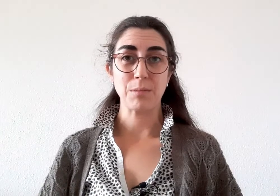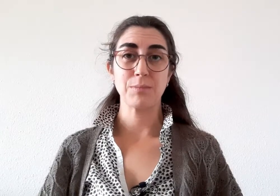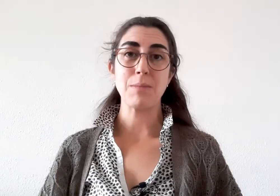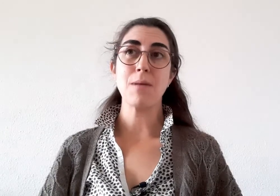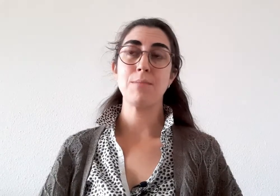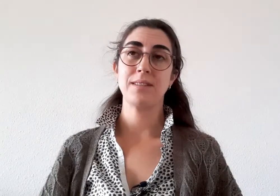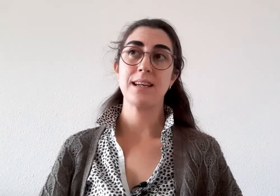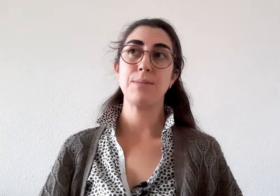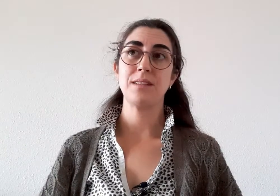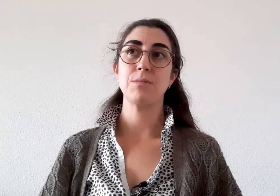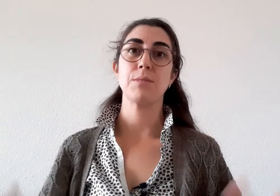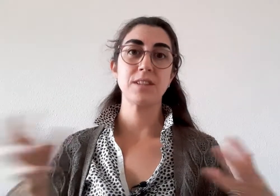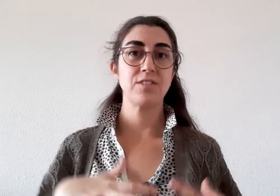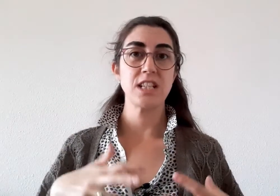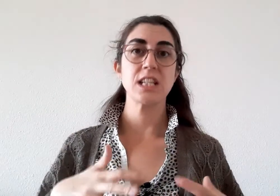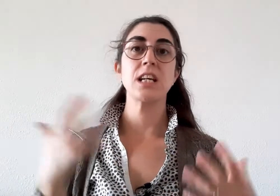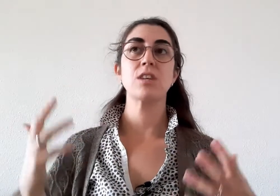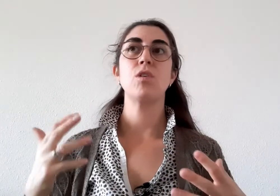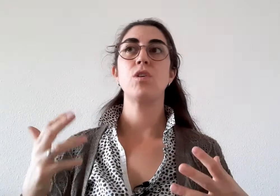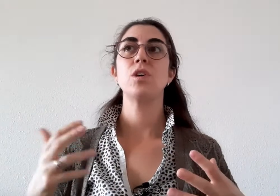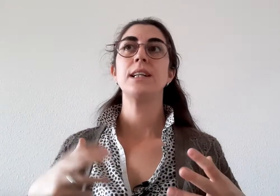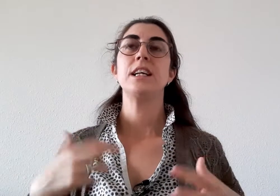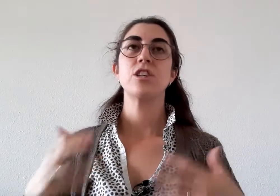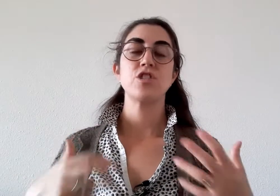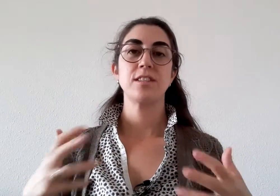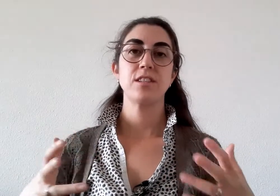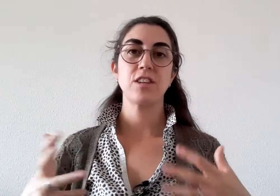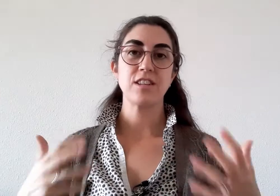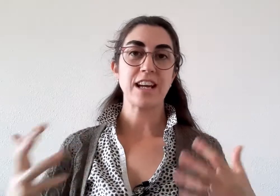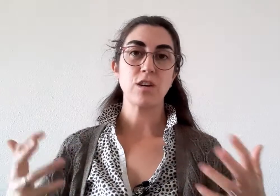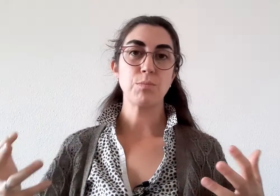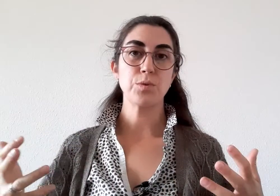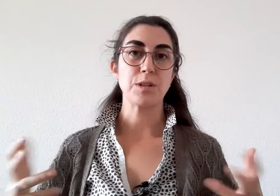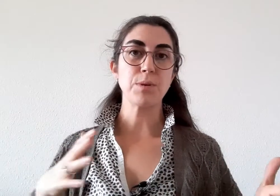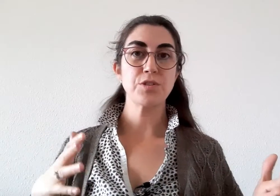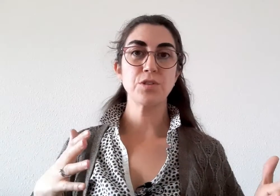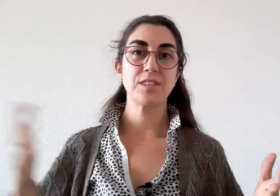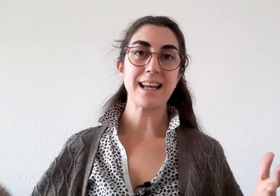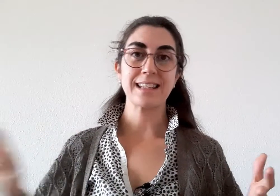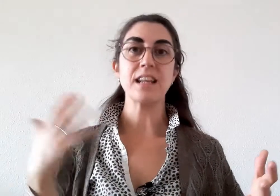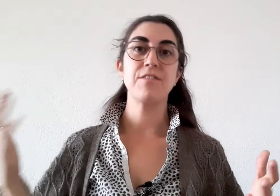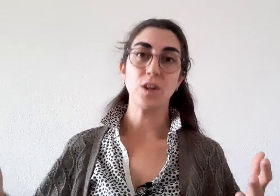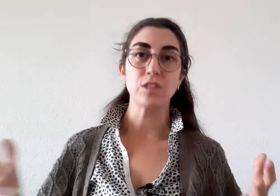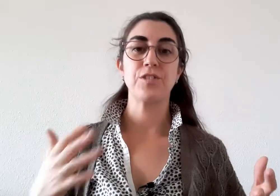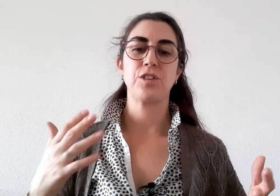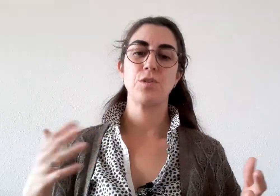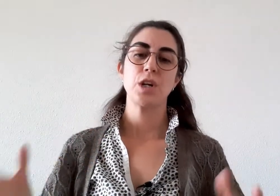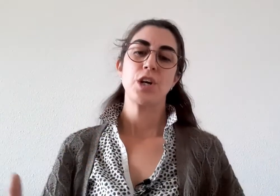maybe mom is there busy with the breastfeeding, or you're getting on board with the bottles. Dad, get involved. So you